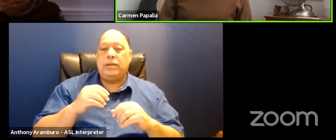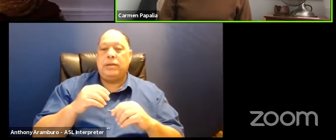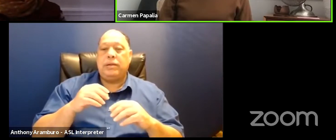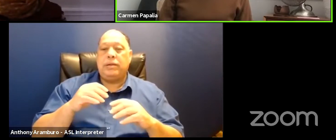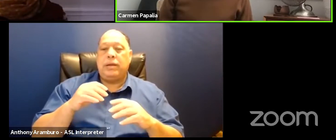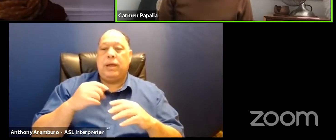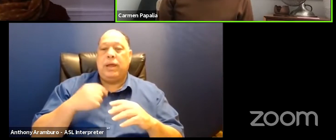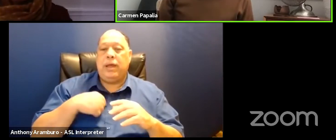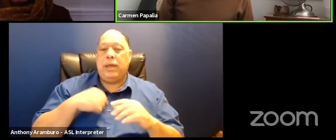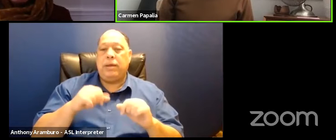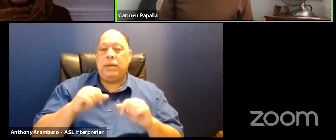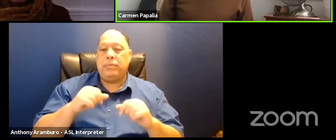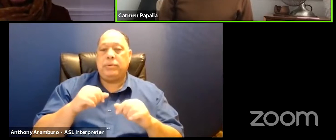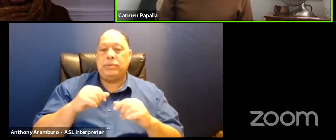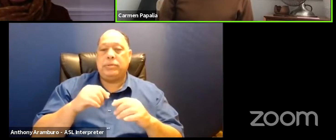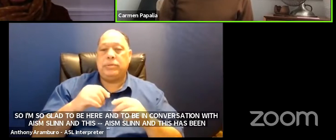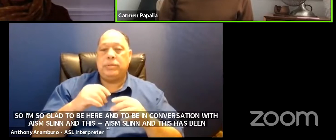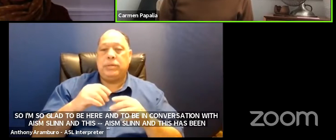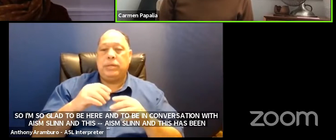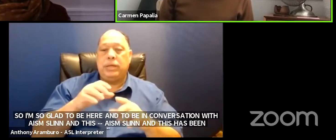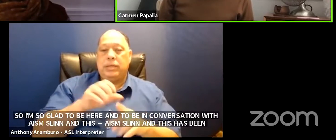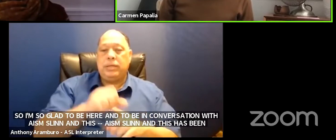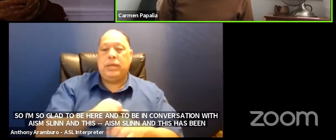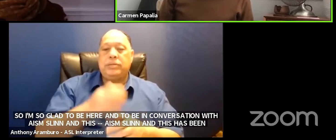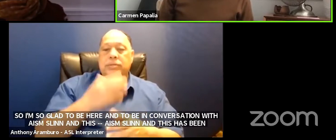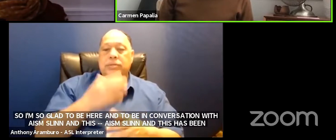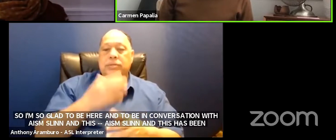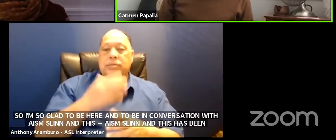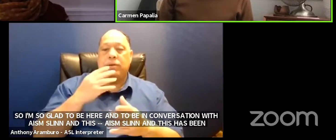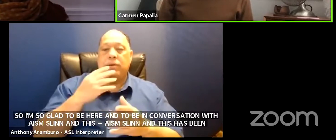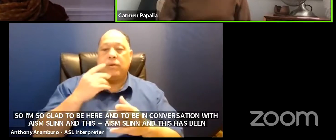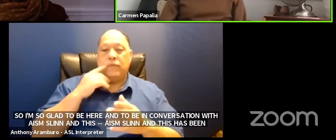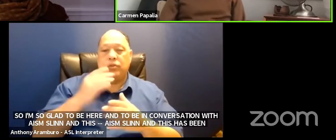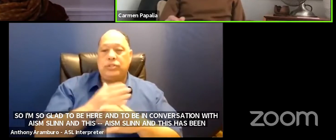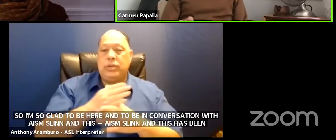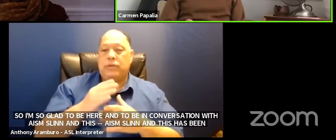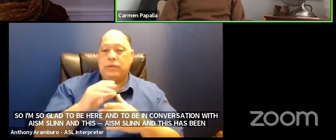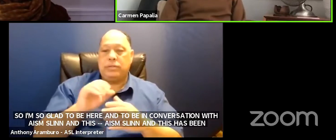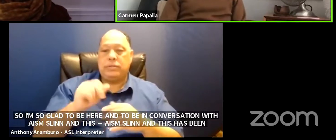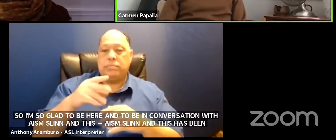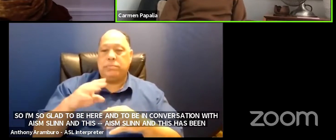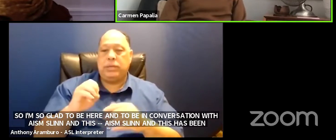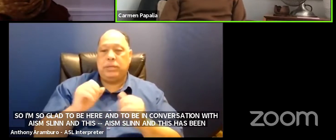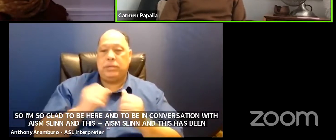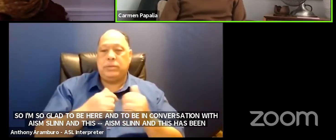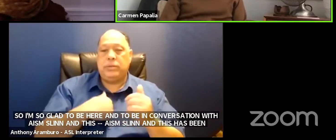able to catch. So thank you for sharing space here.